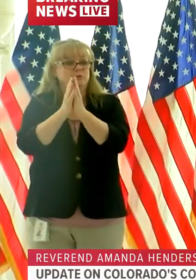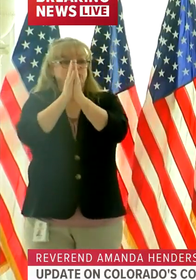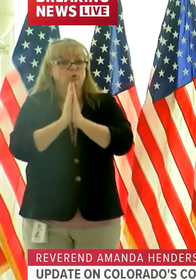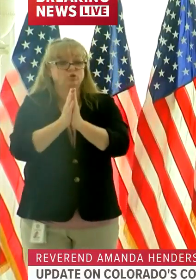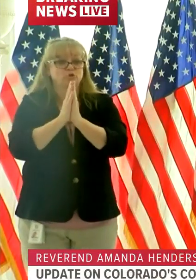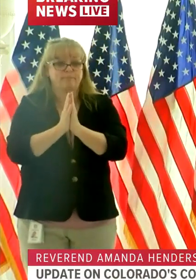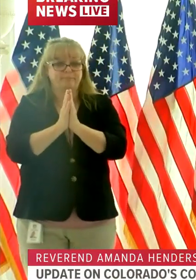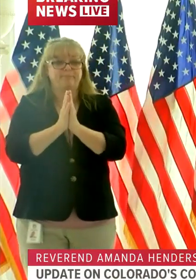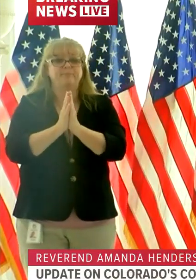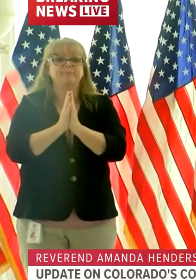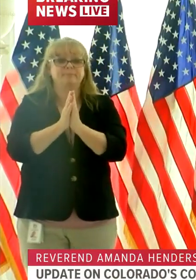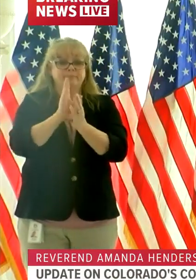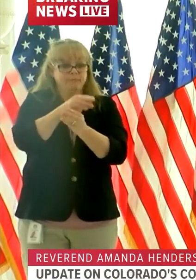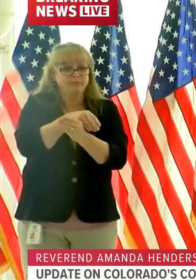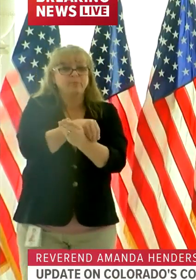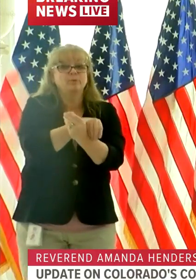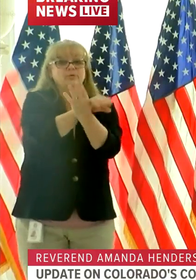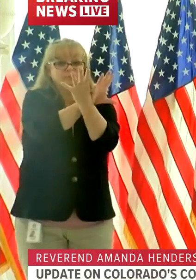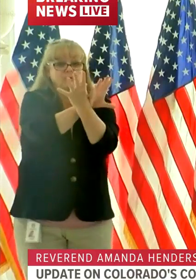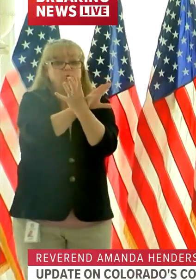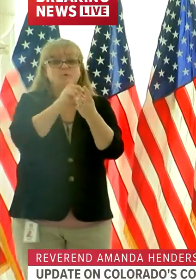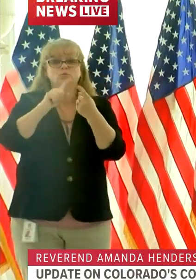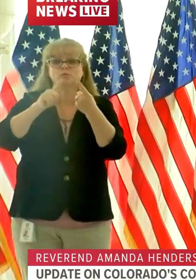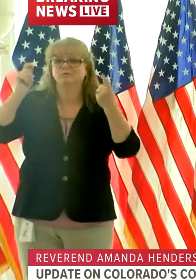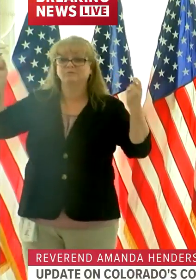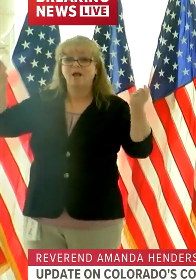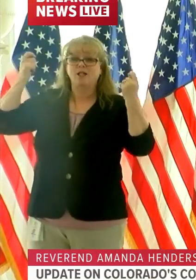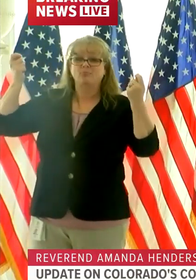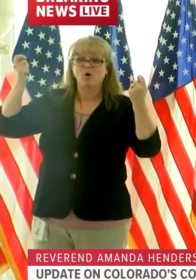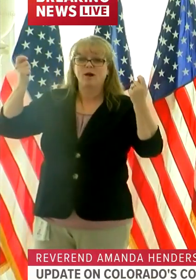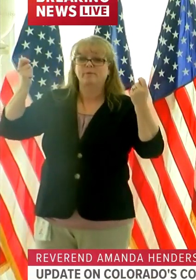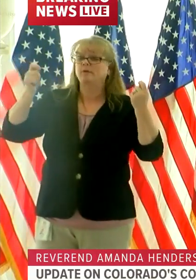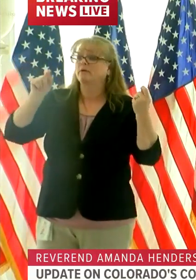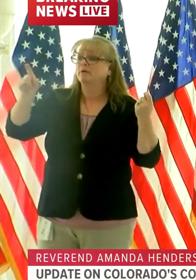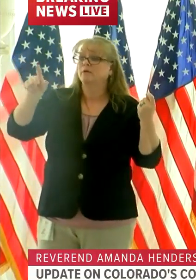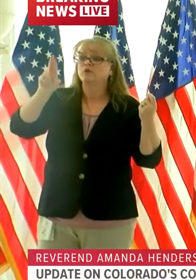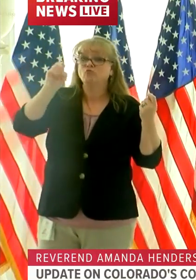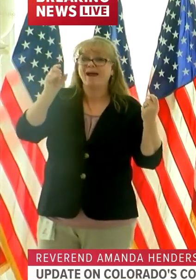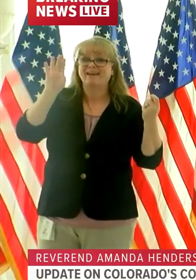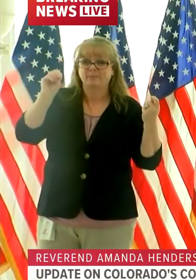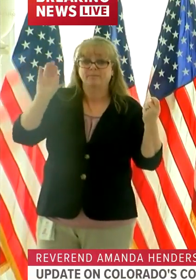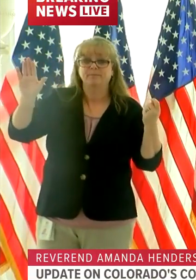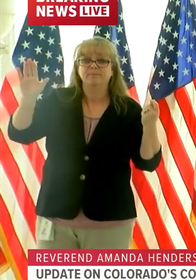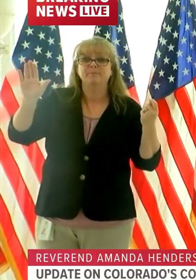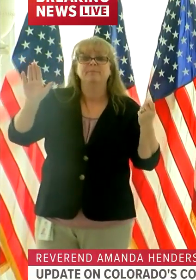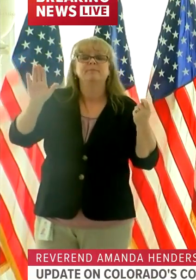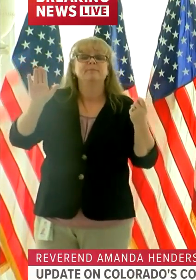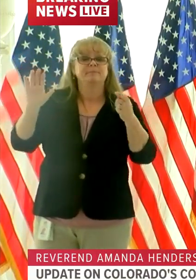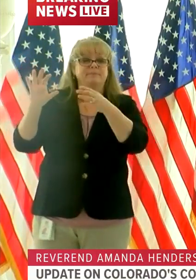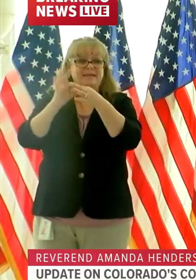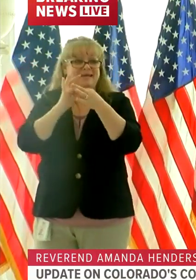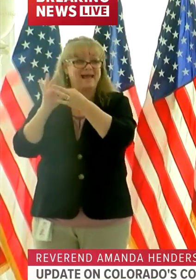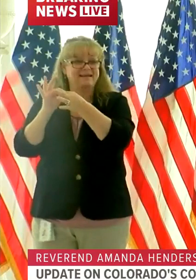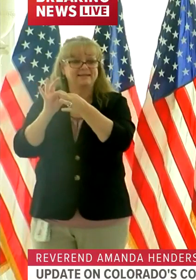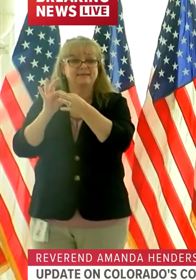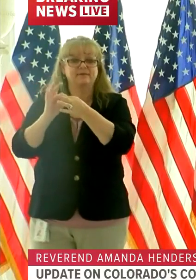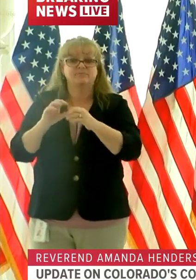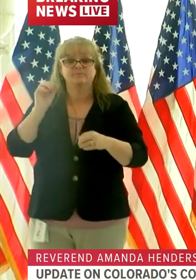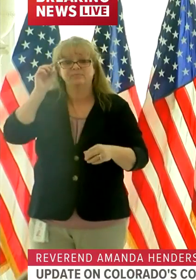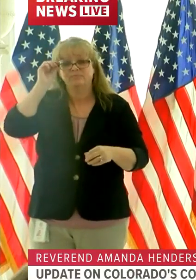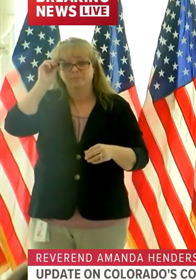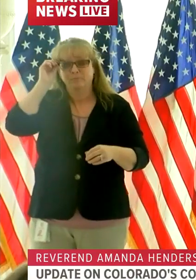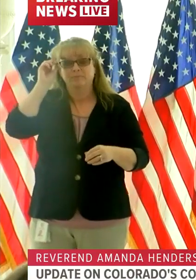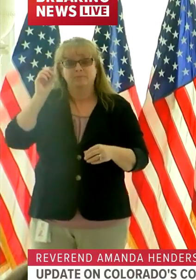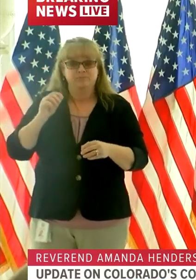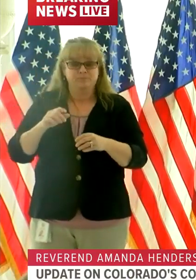their prayers during the month of Ramadan while being apart. Additionally, faith communities are always on the front